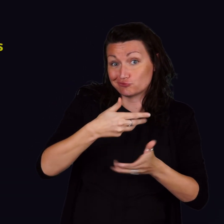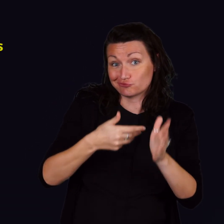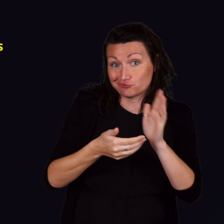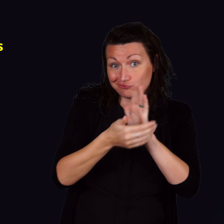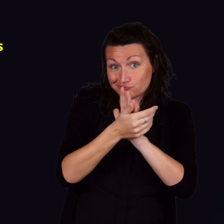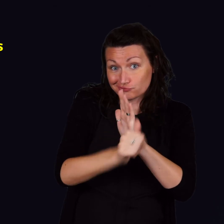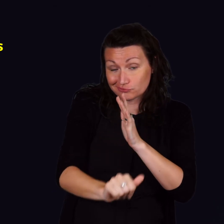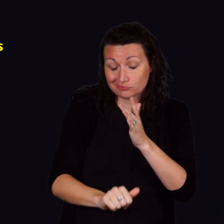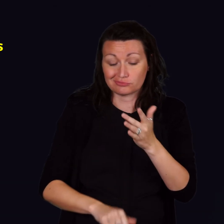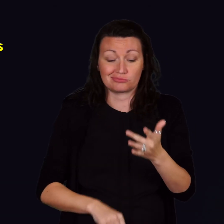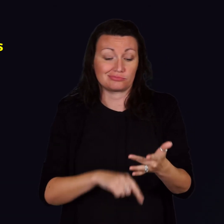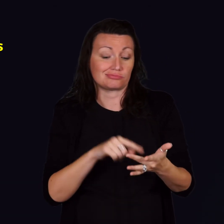interpersonal skills,